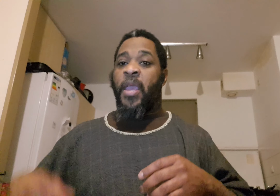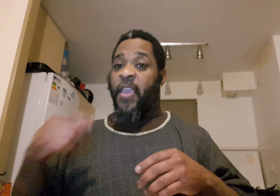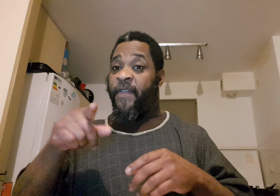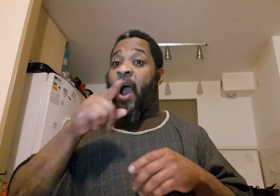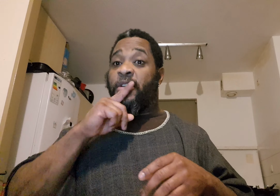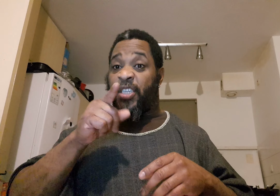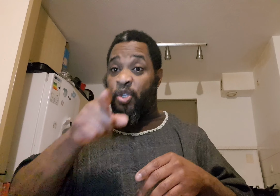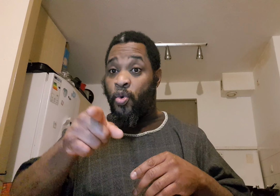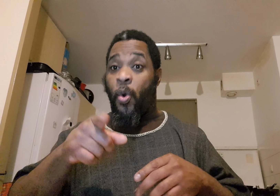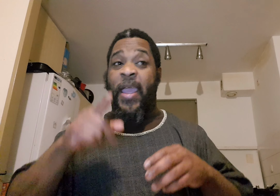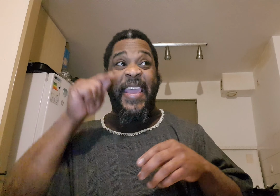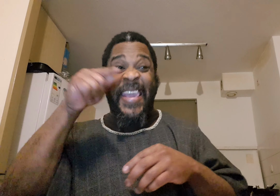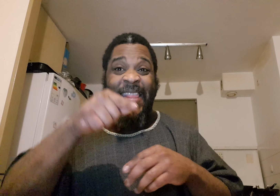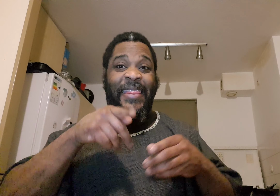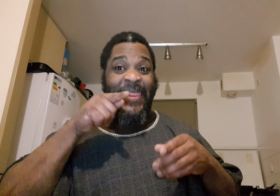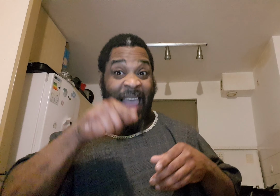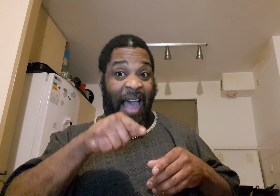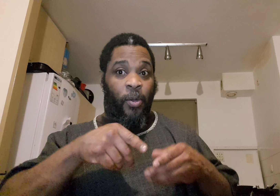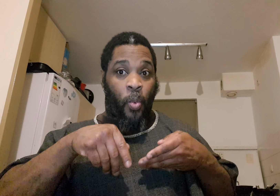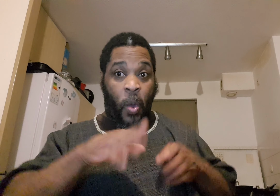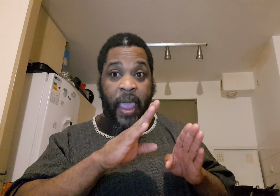If I see you in that way,